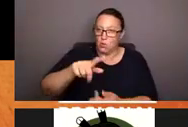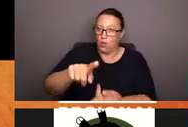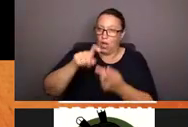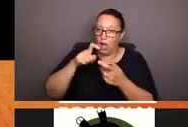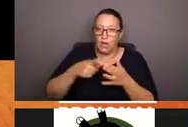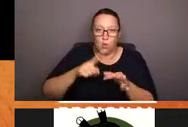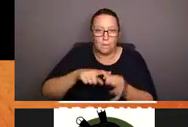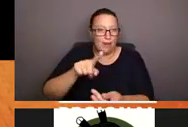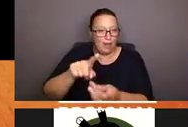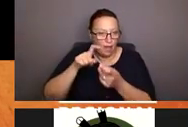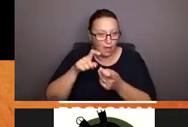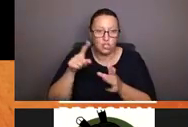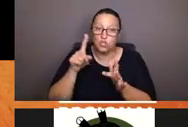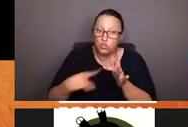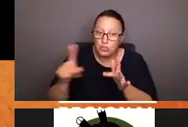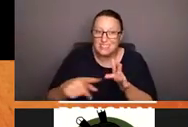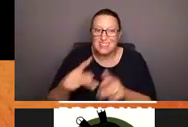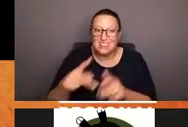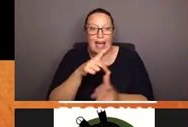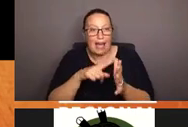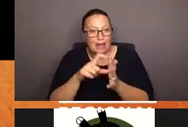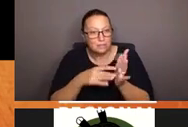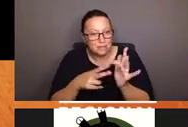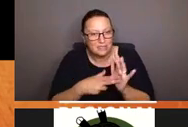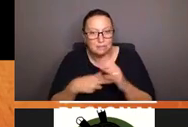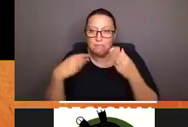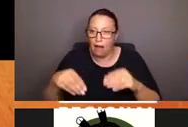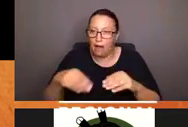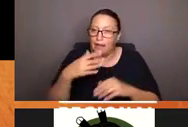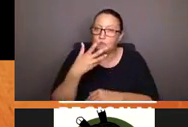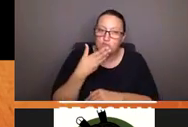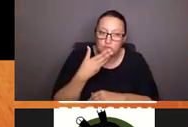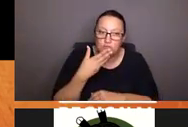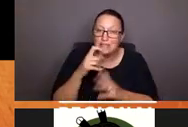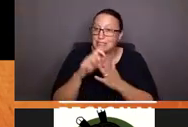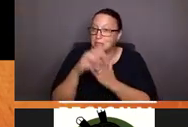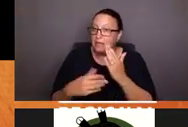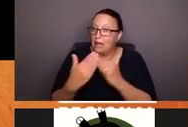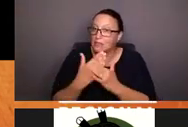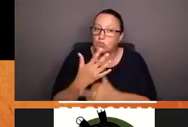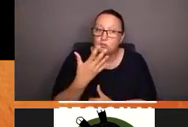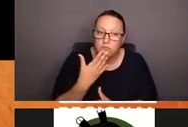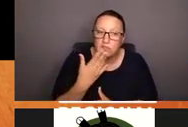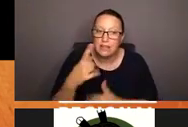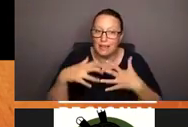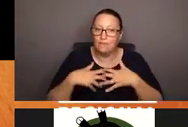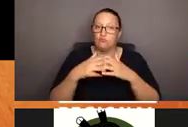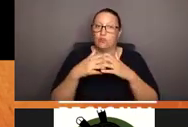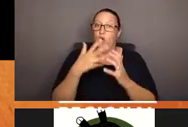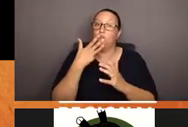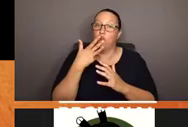and marketing costs, disability access costs, and infrastructure or asset costs up to